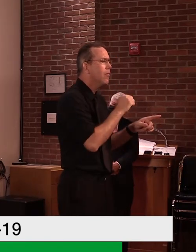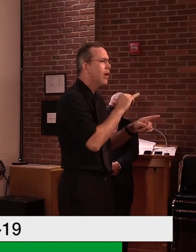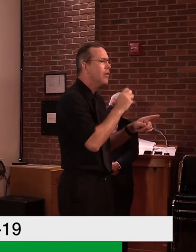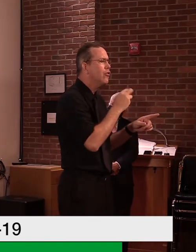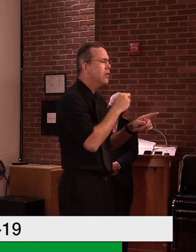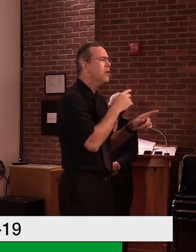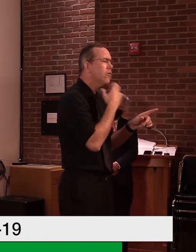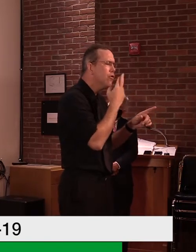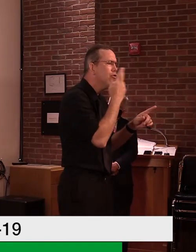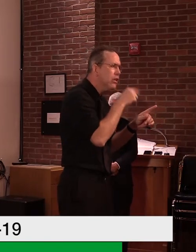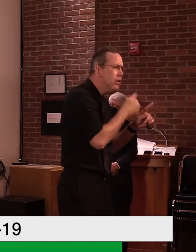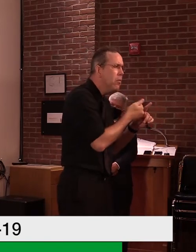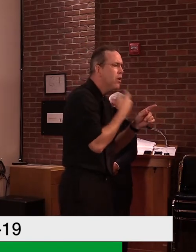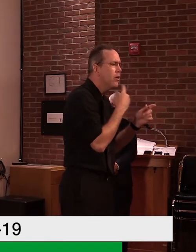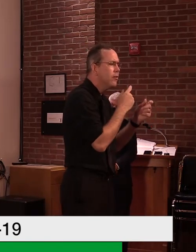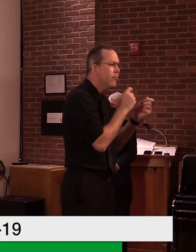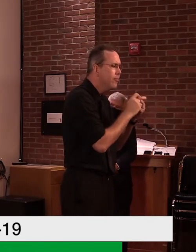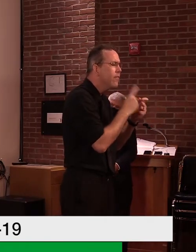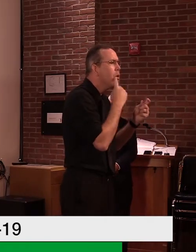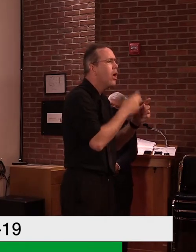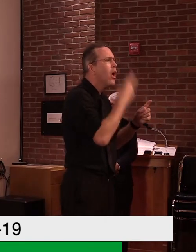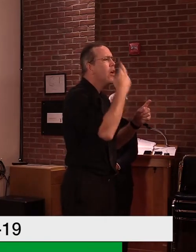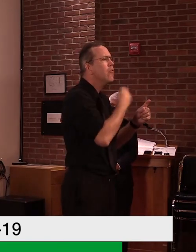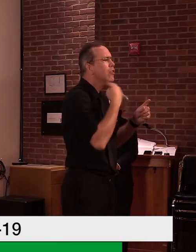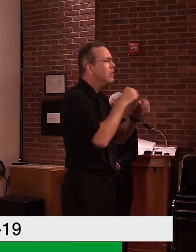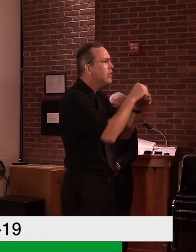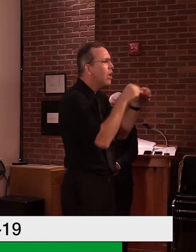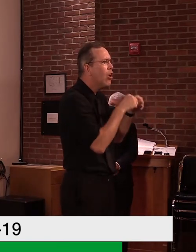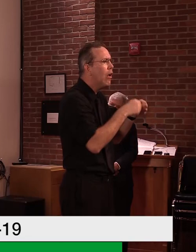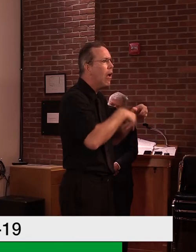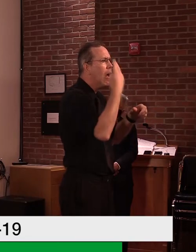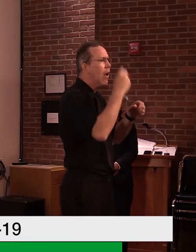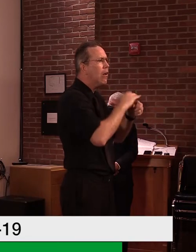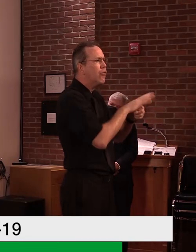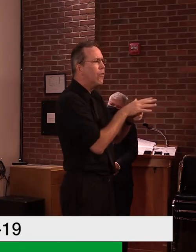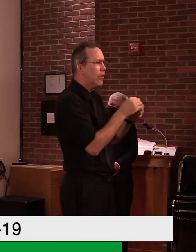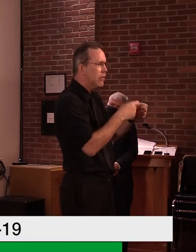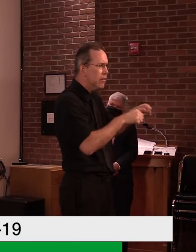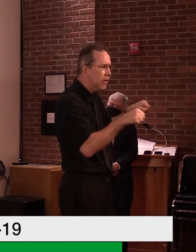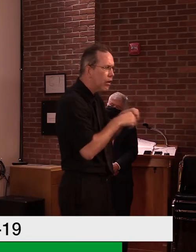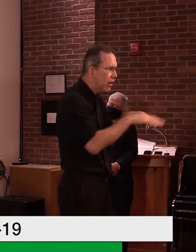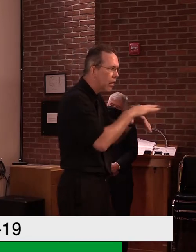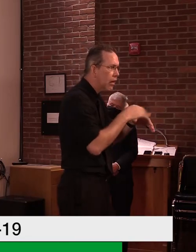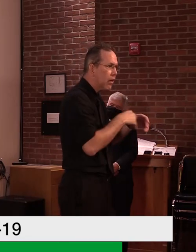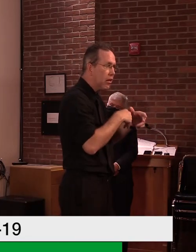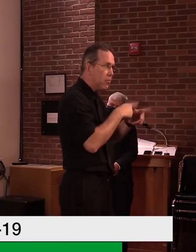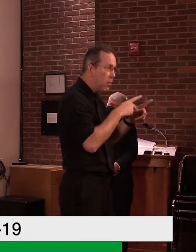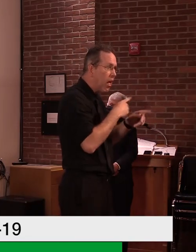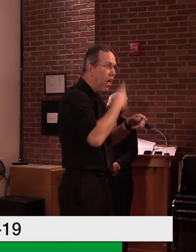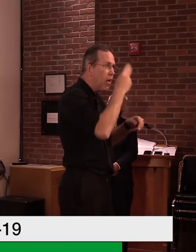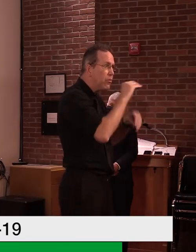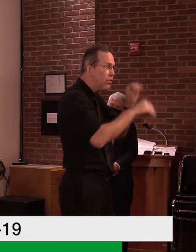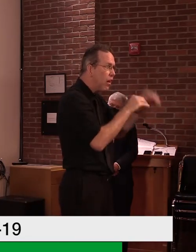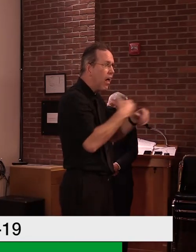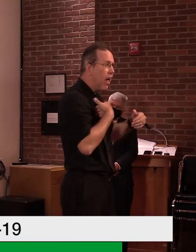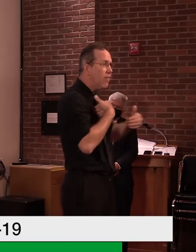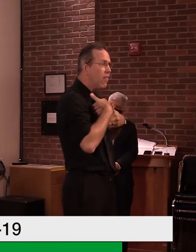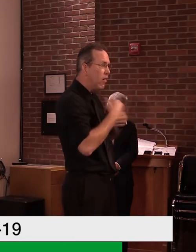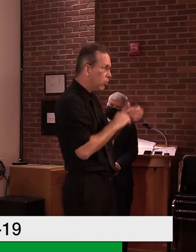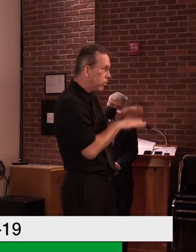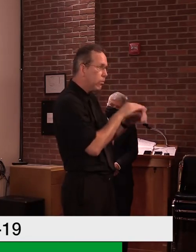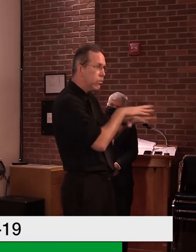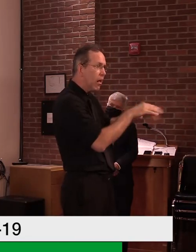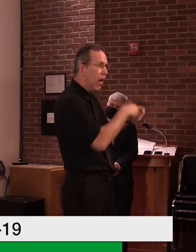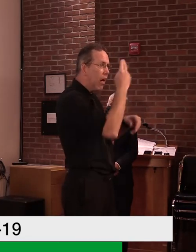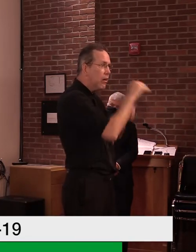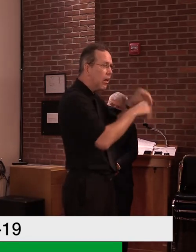risk setting and with a symptomatic patient population to help make decisions very quickly.